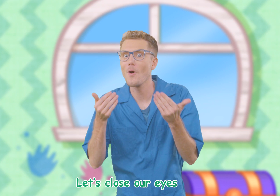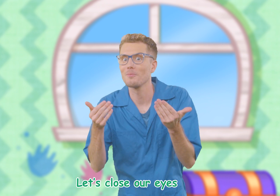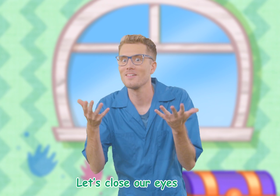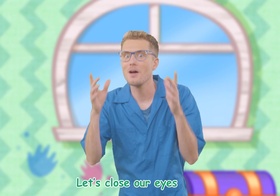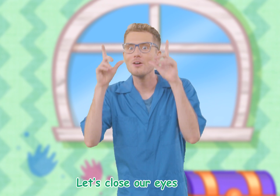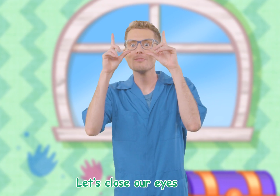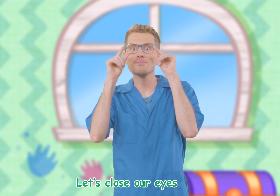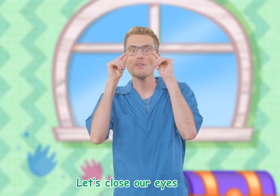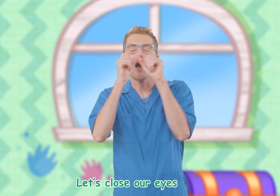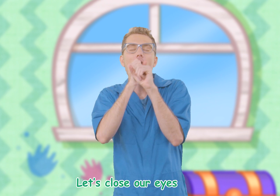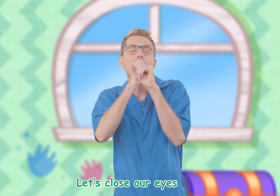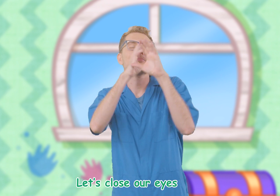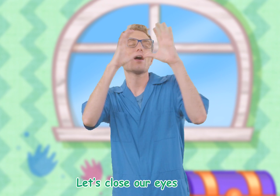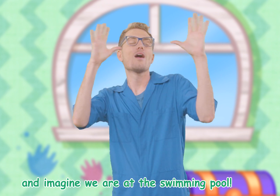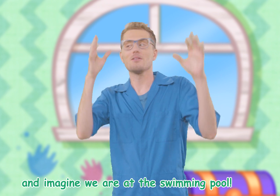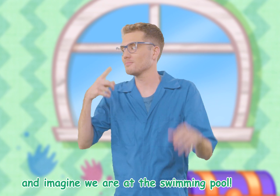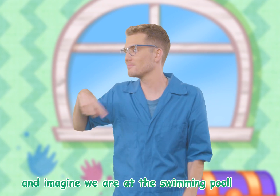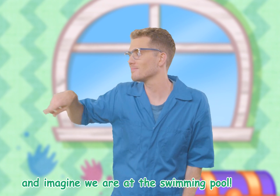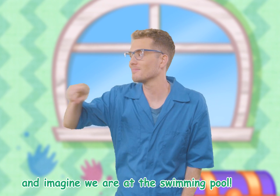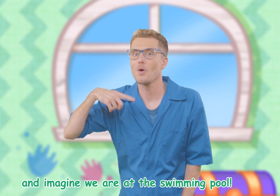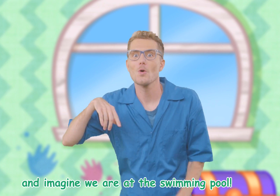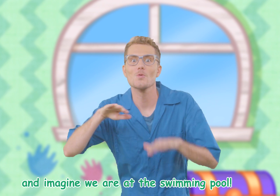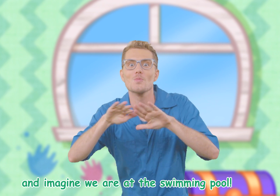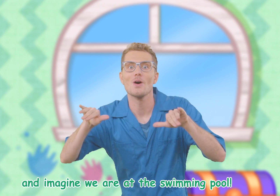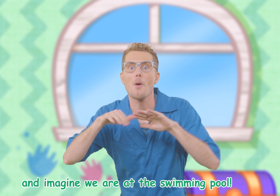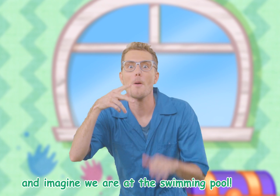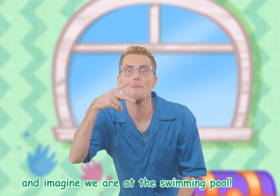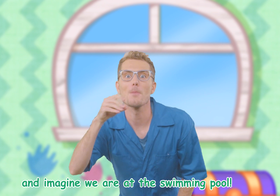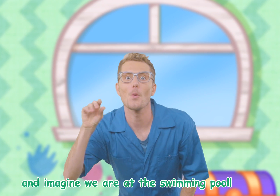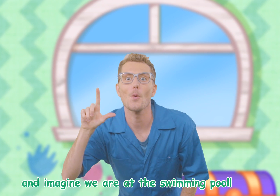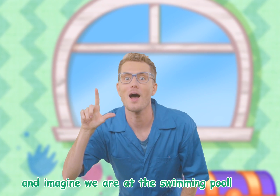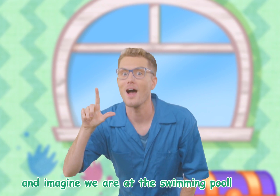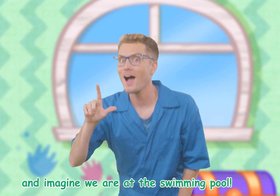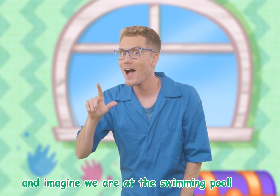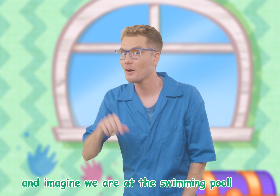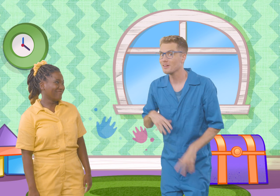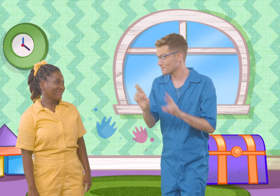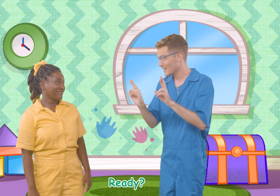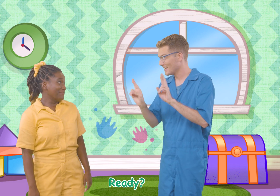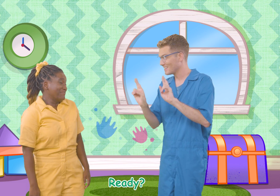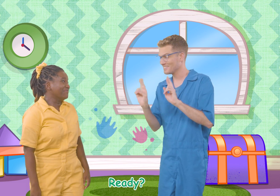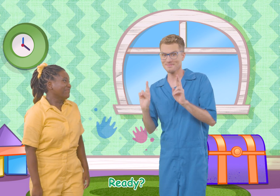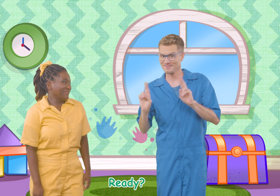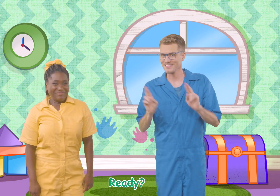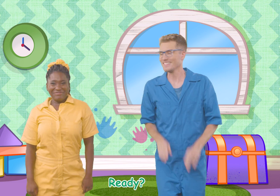Let's close our eyes and imagine we are at the swimming pool. Ready?